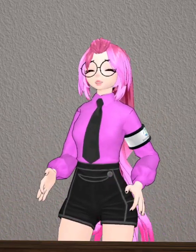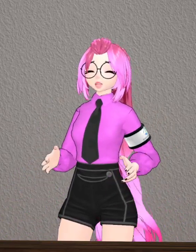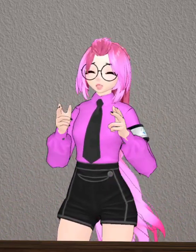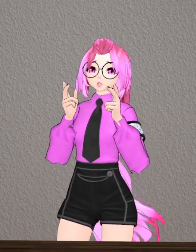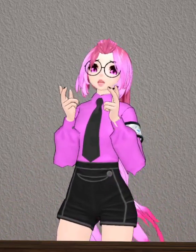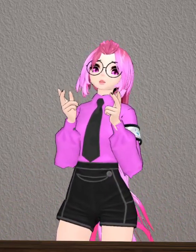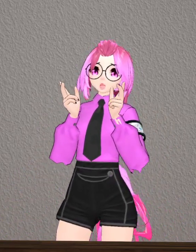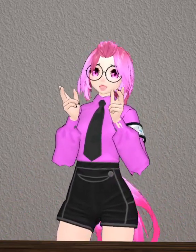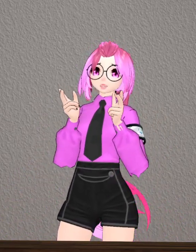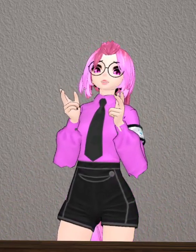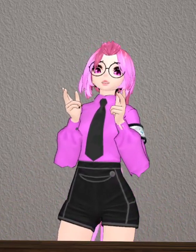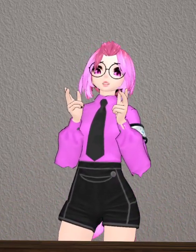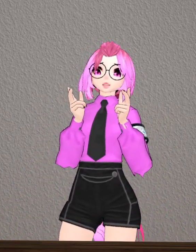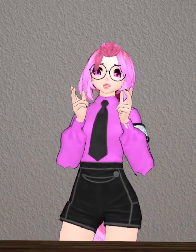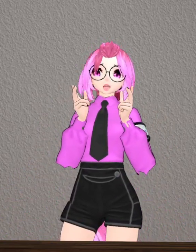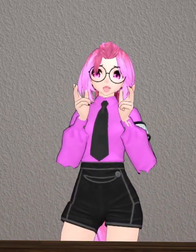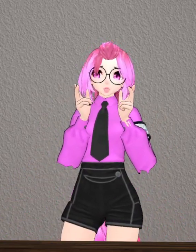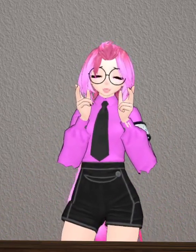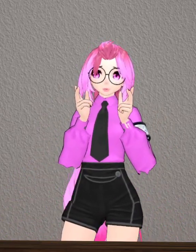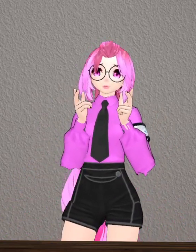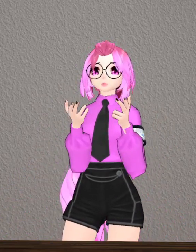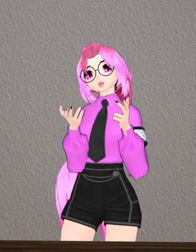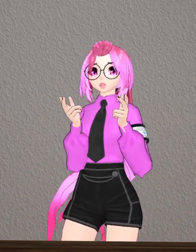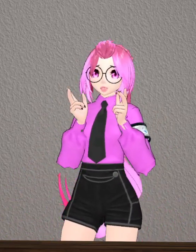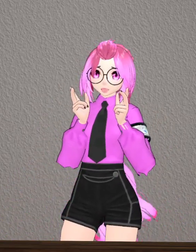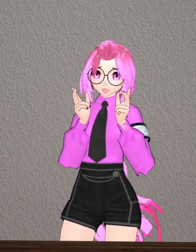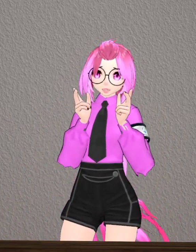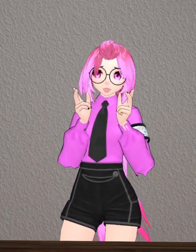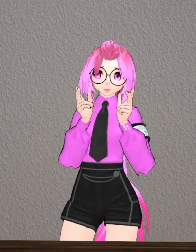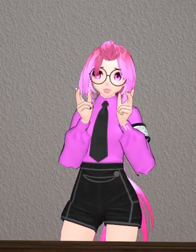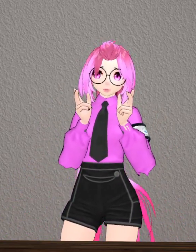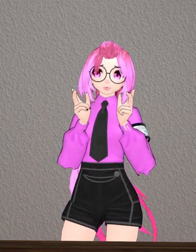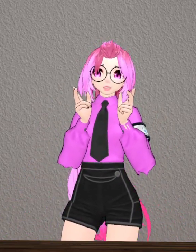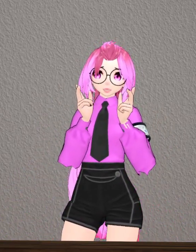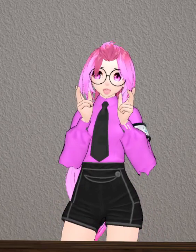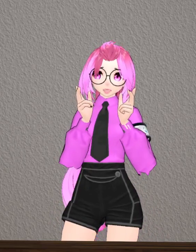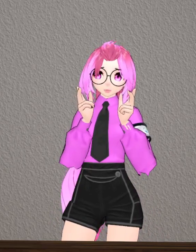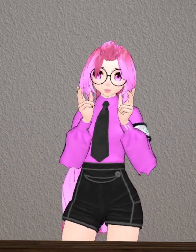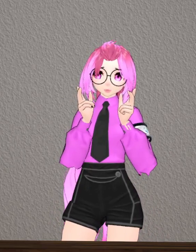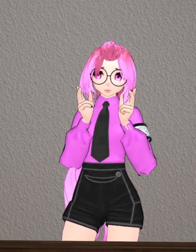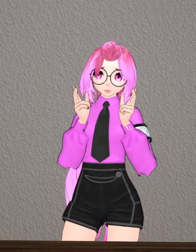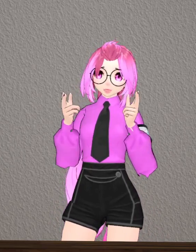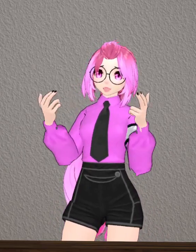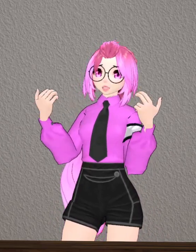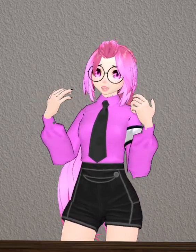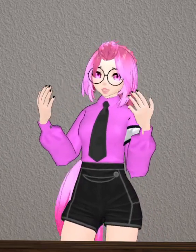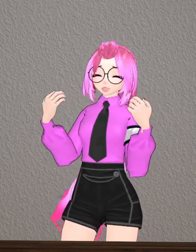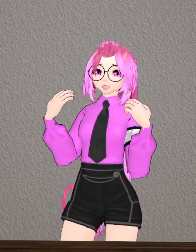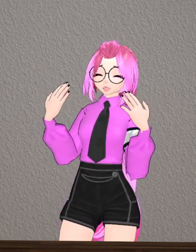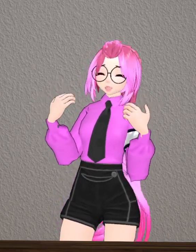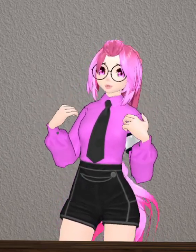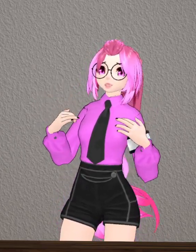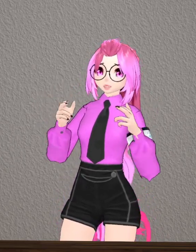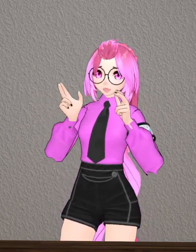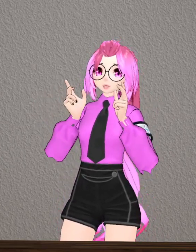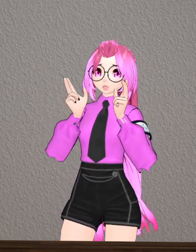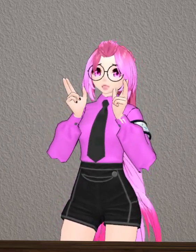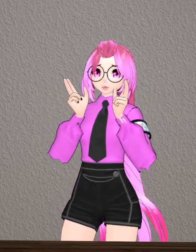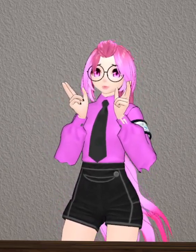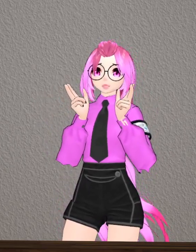like I was listening, or like you could use it as focus, but it's like taking in information. Yeah, but